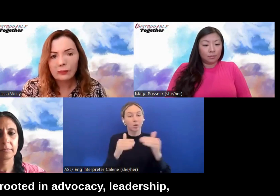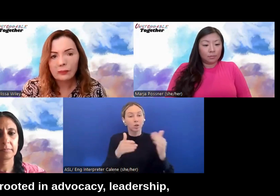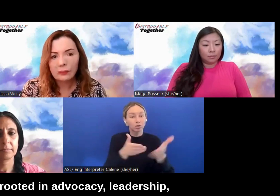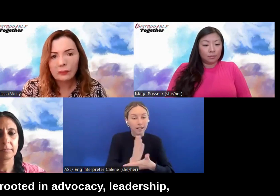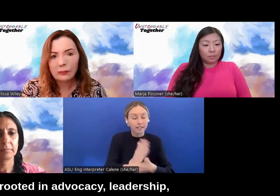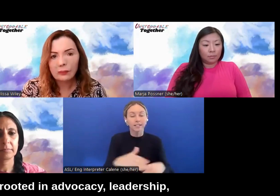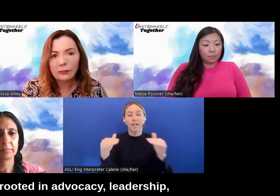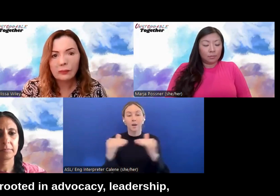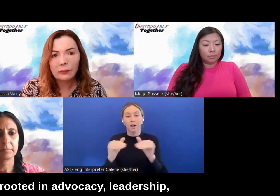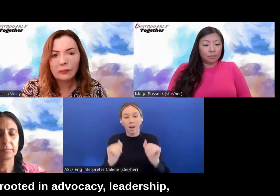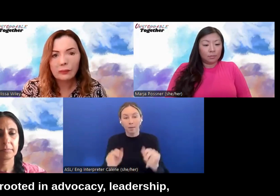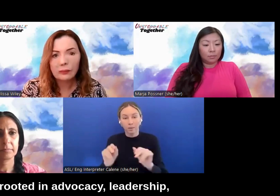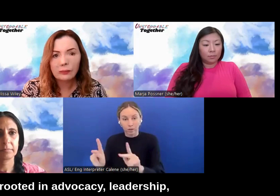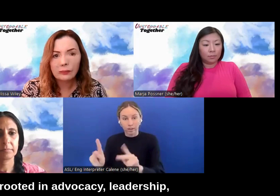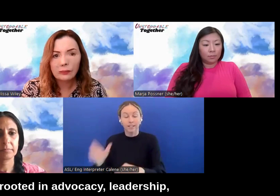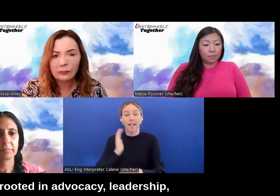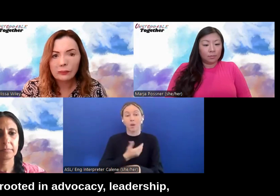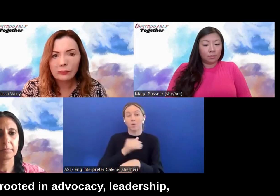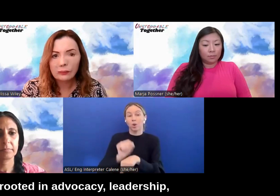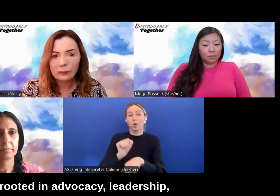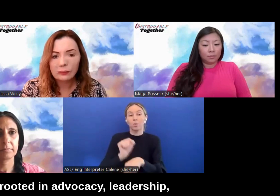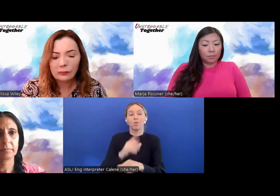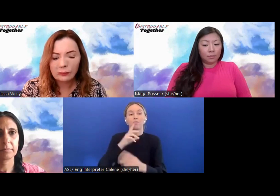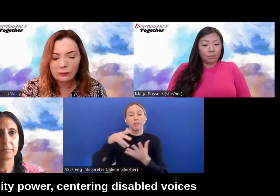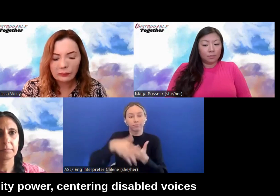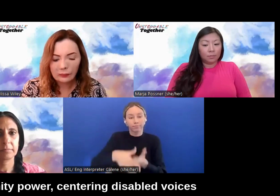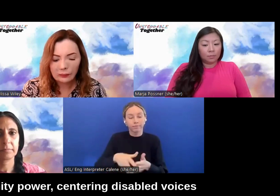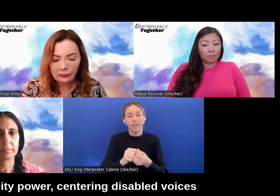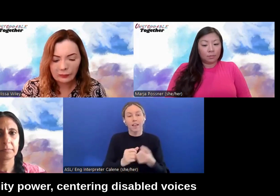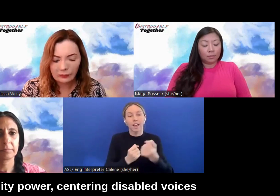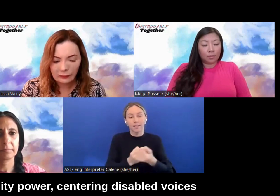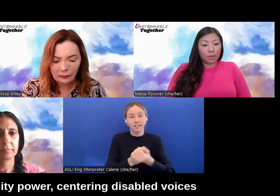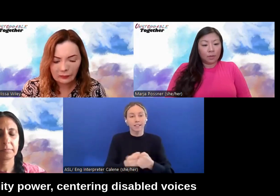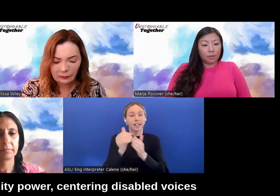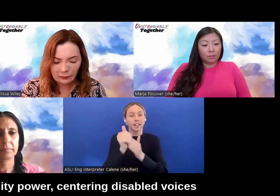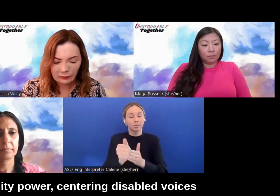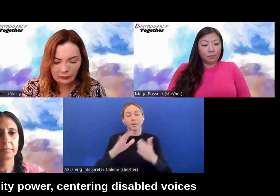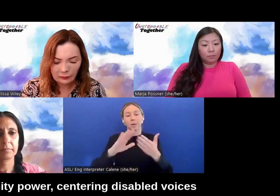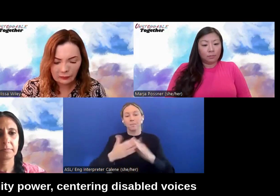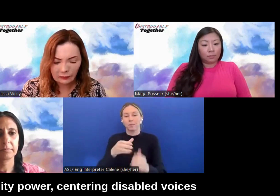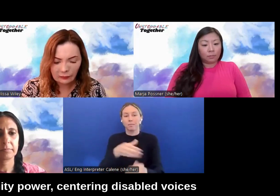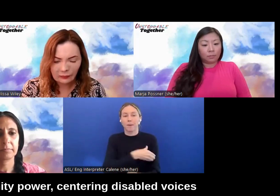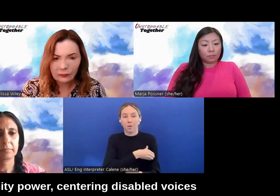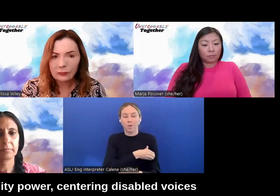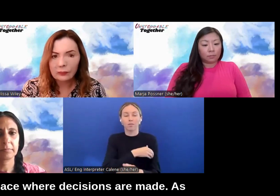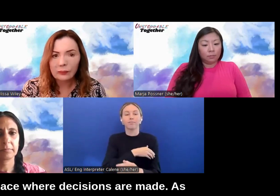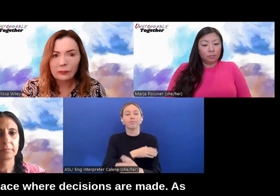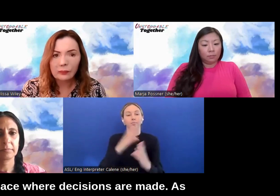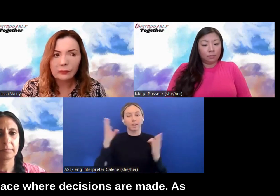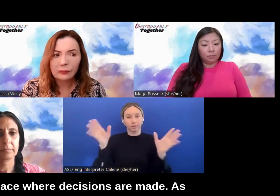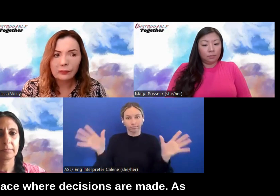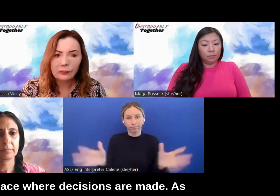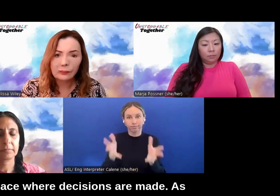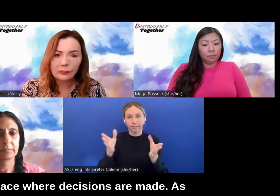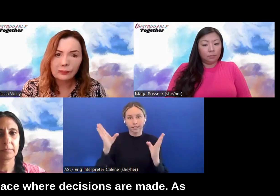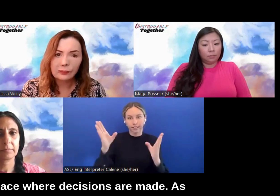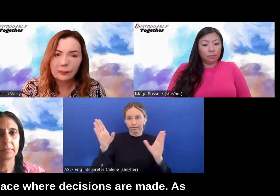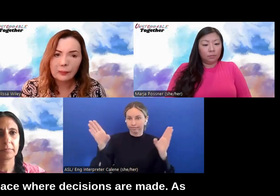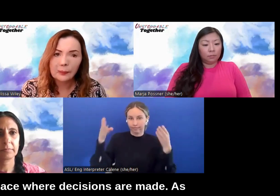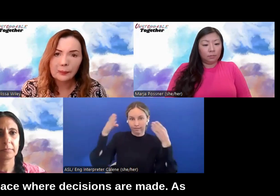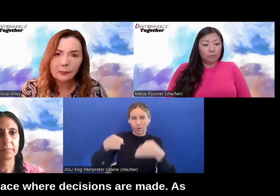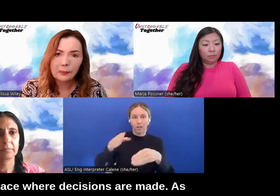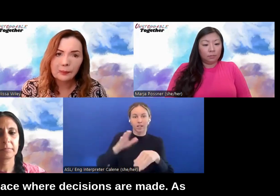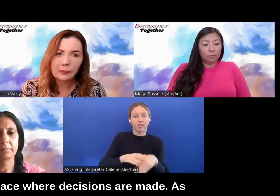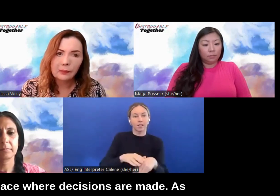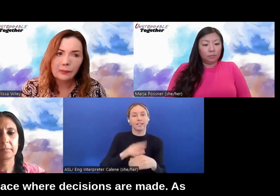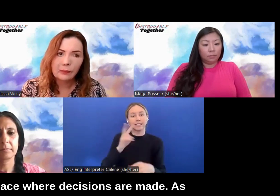Our work is rooted in advocacy, leadership, and community power, centering disabled voices in every space where decisions